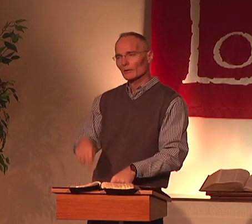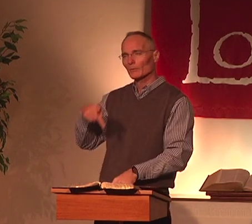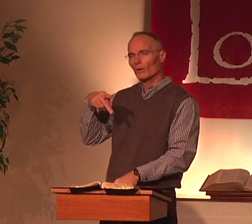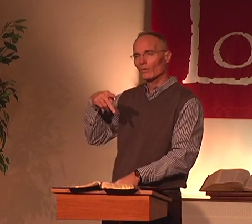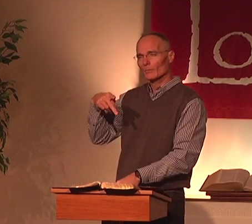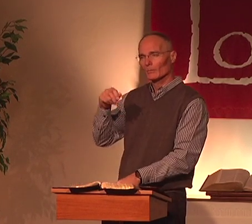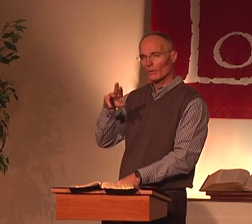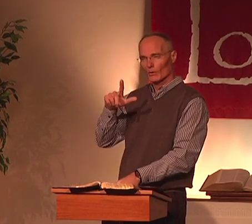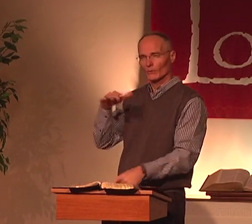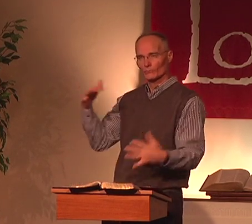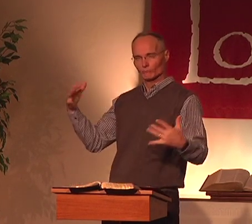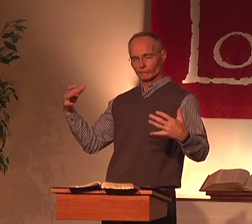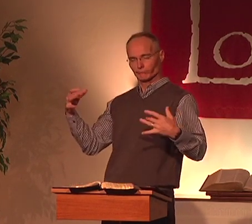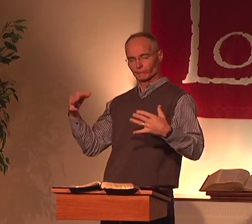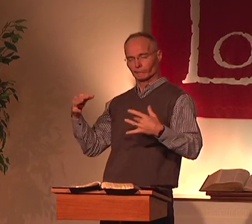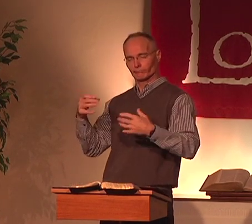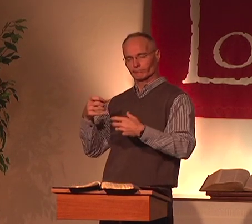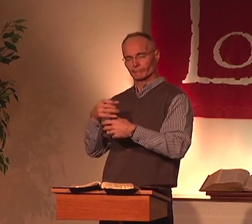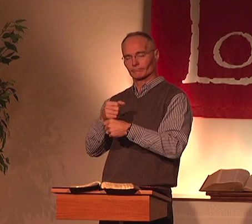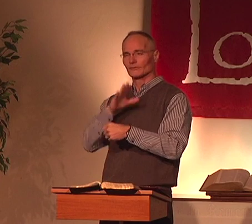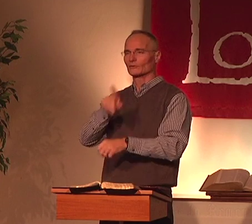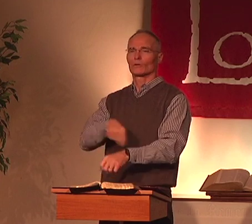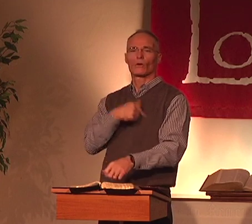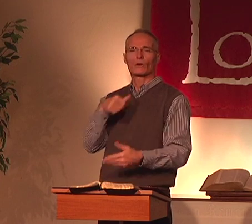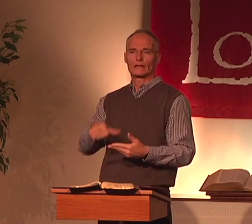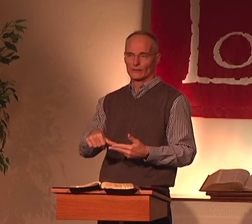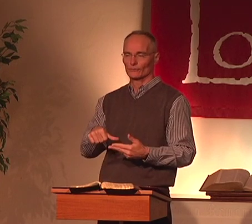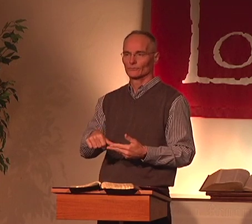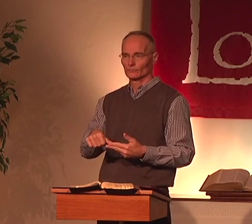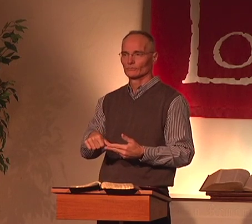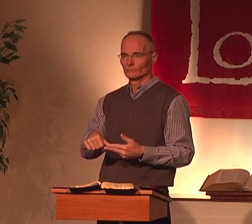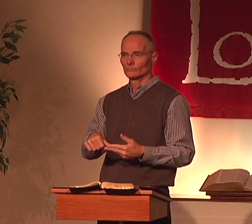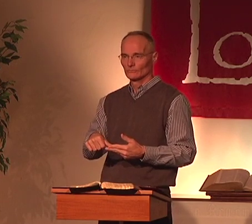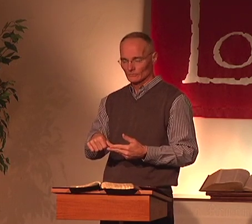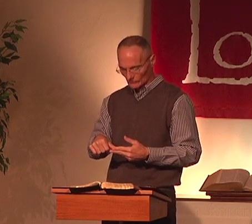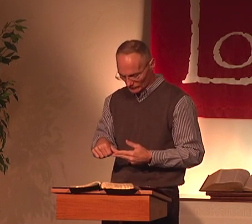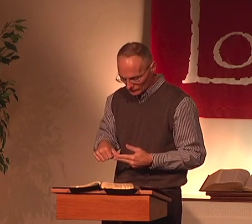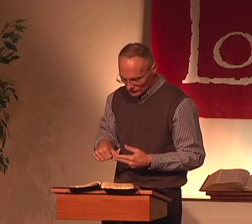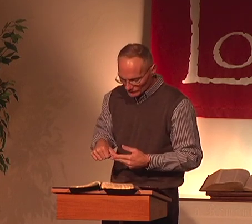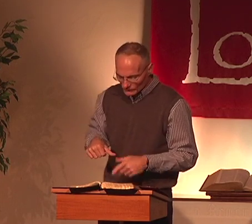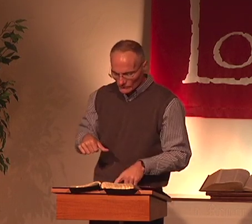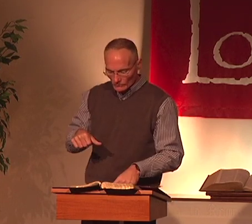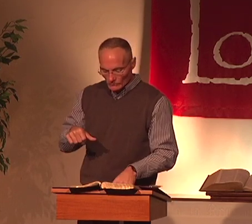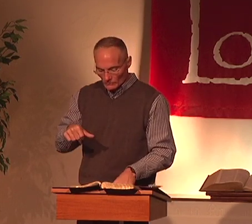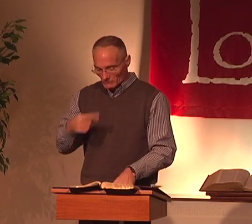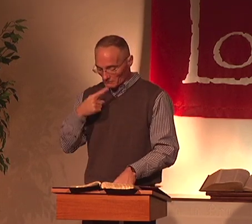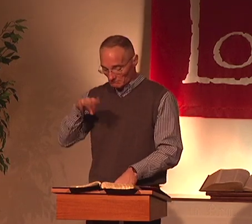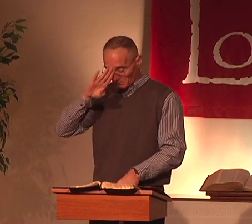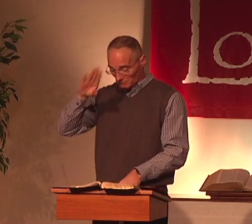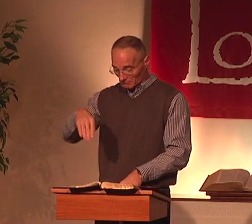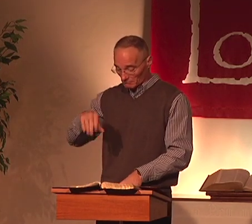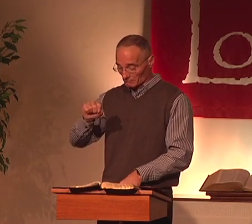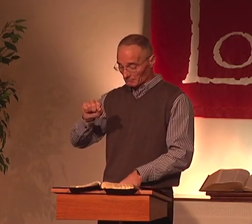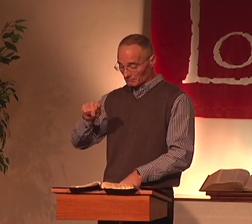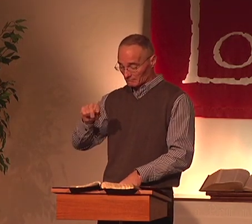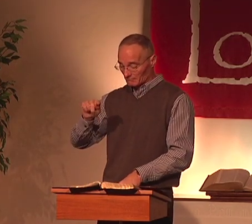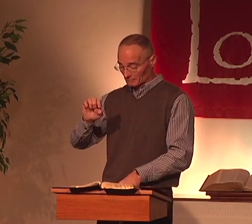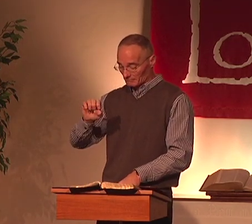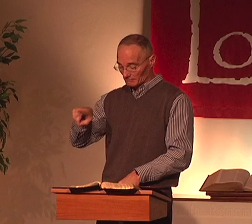Remember here Paul is kind of Summarizing This long letter And he says You